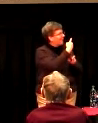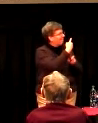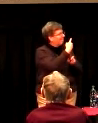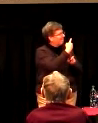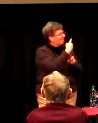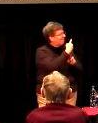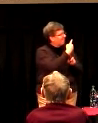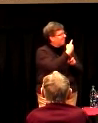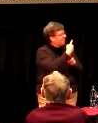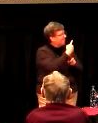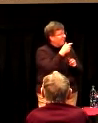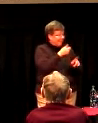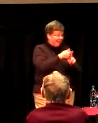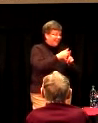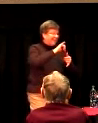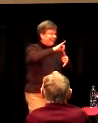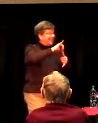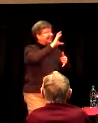Supposedly he was 6'6".